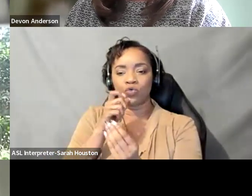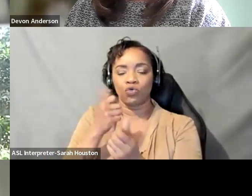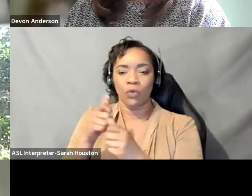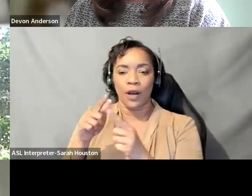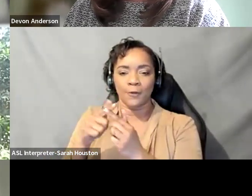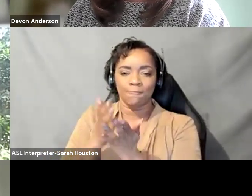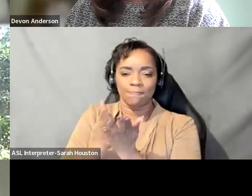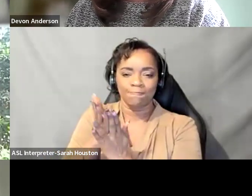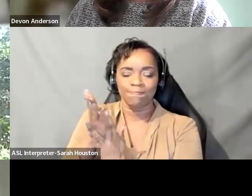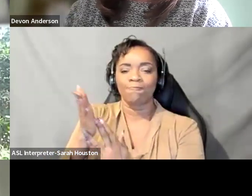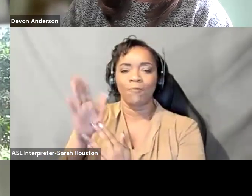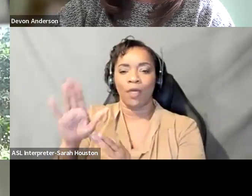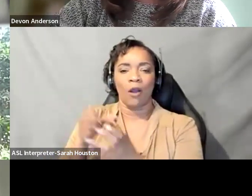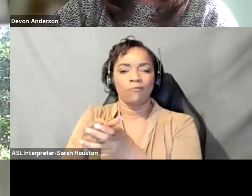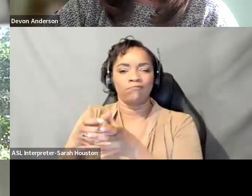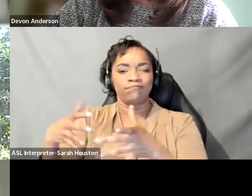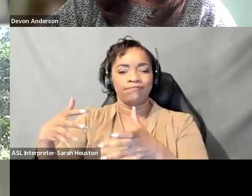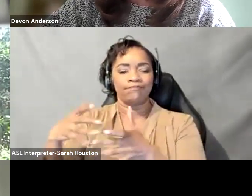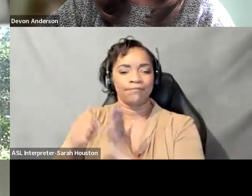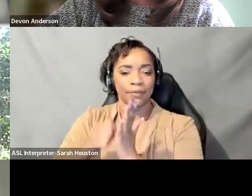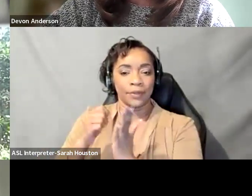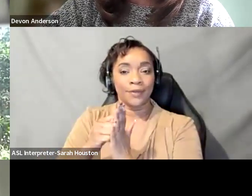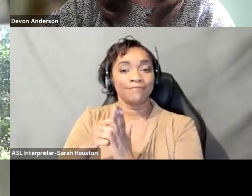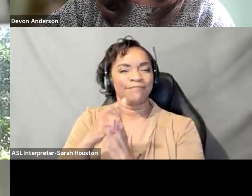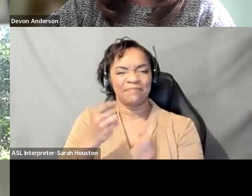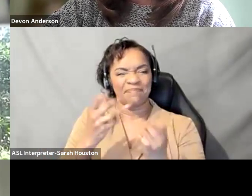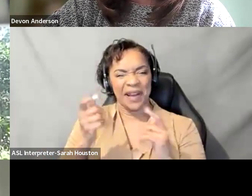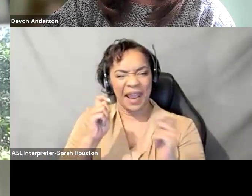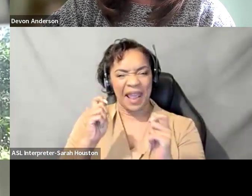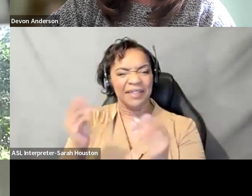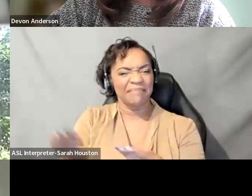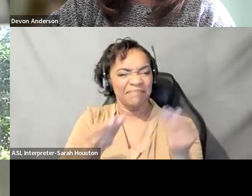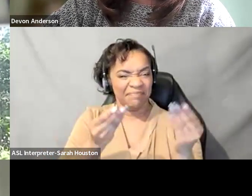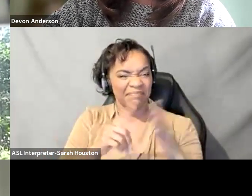a man of many hats, and I'm going to send it over to him to get us started.